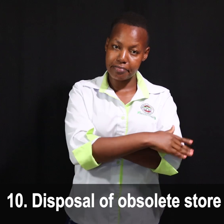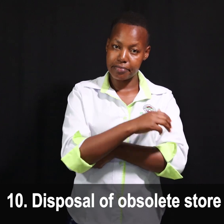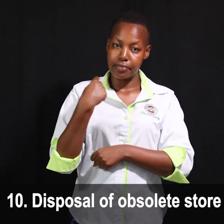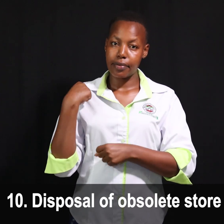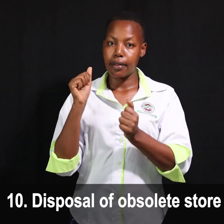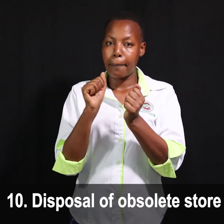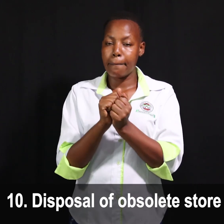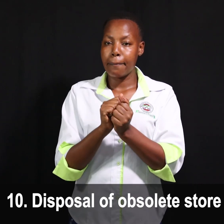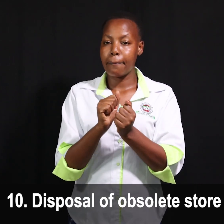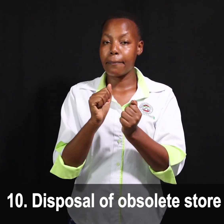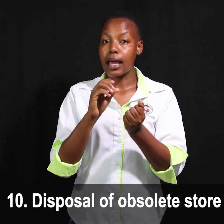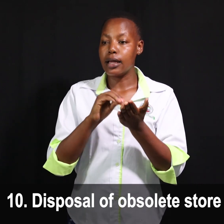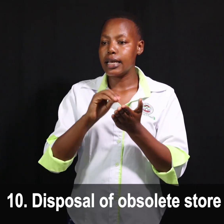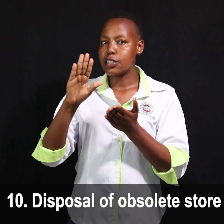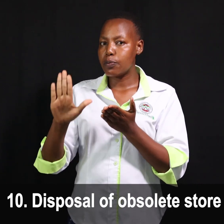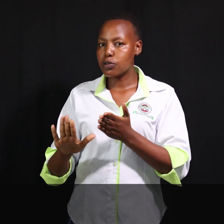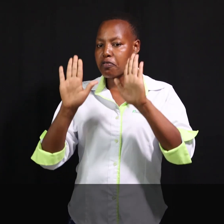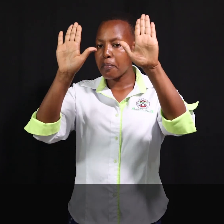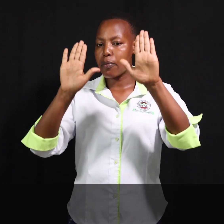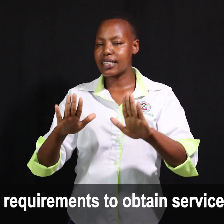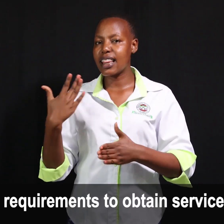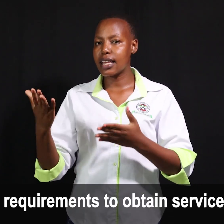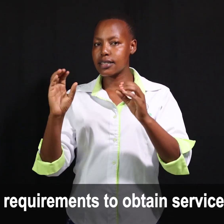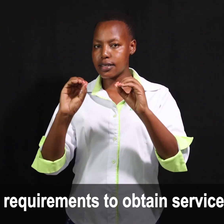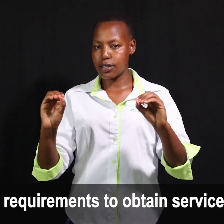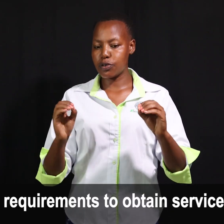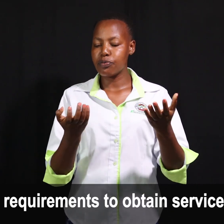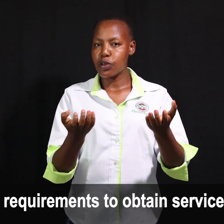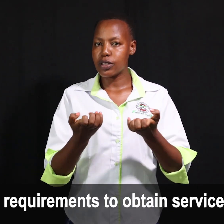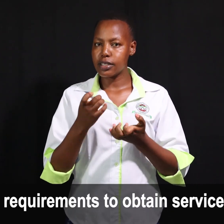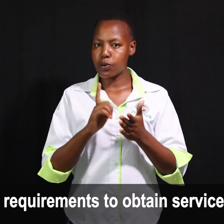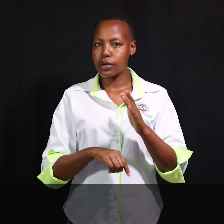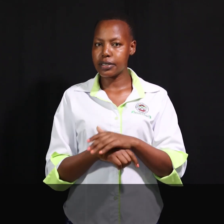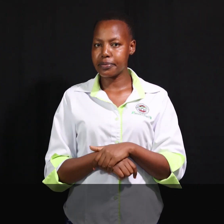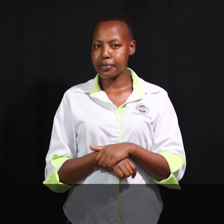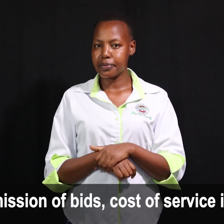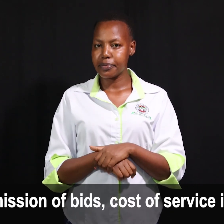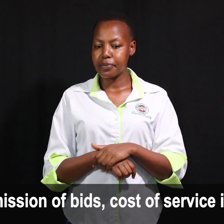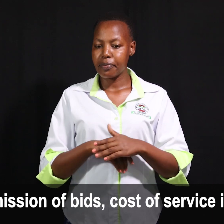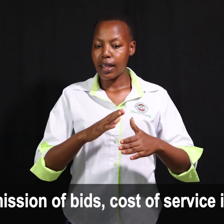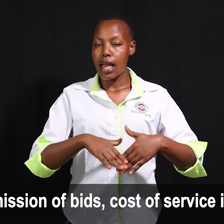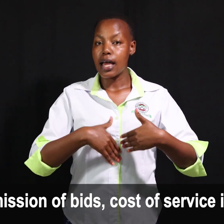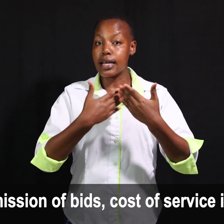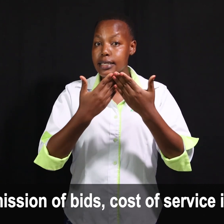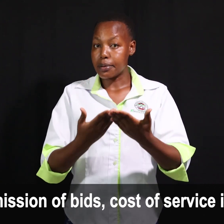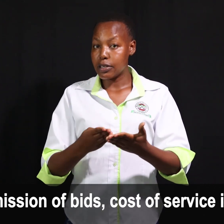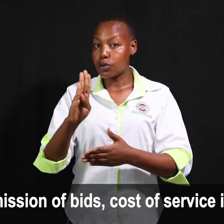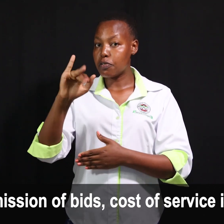Disposal of obsolete store. Requirements to obtain service. Submissions of bids. Cost